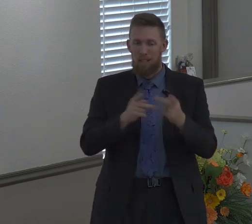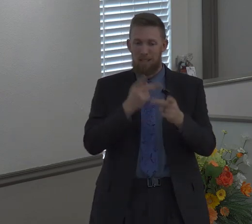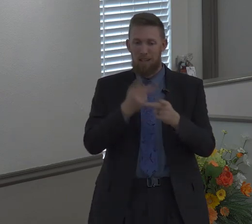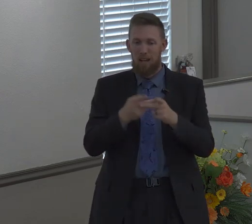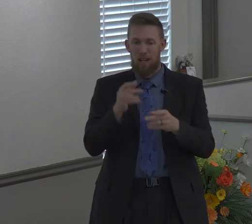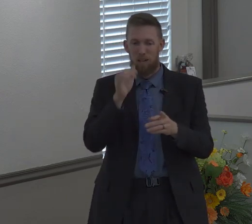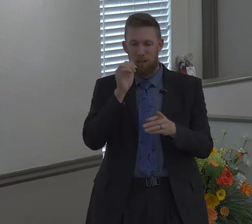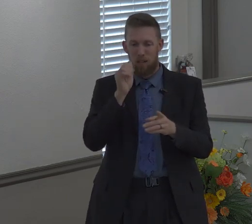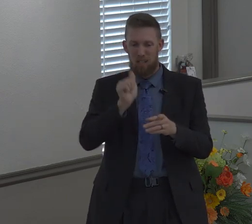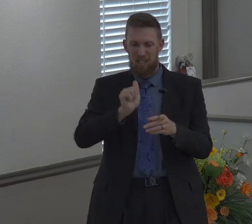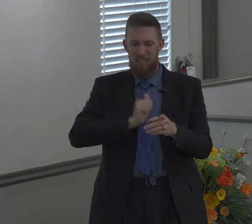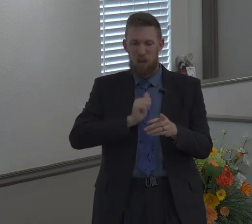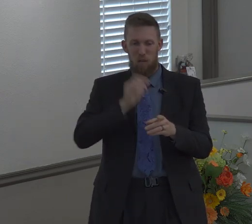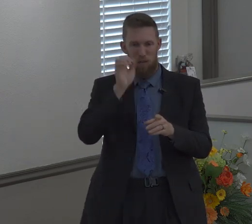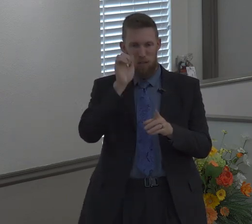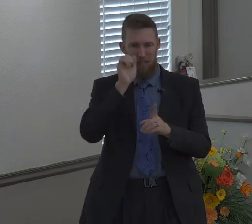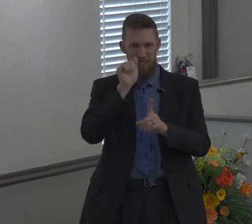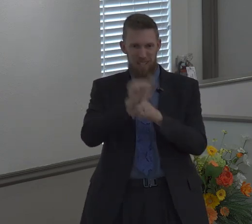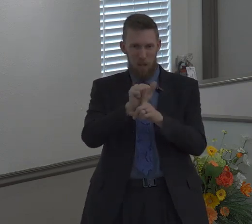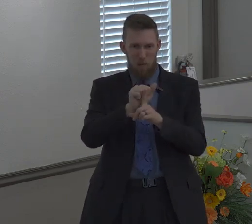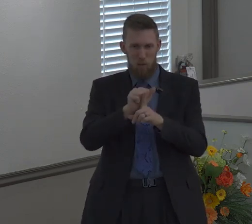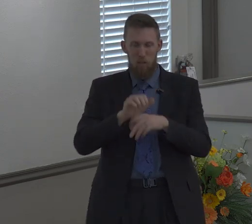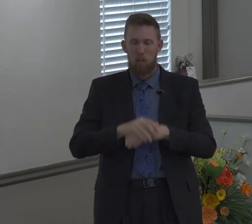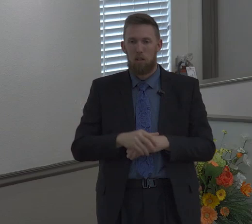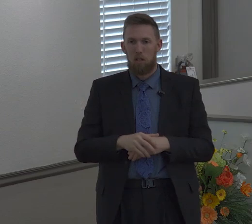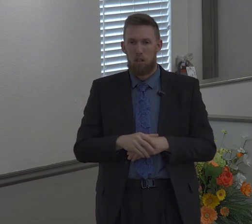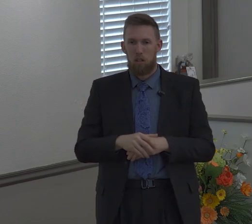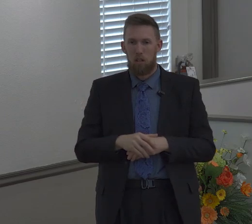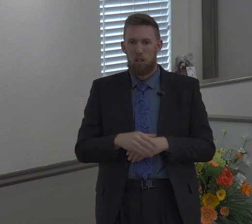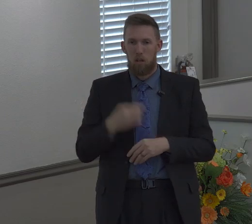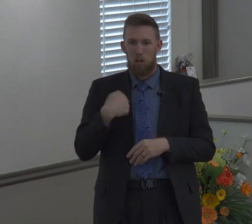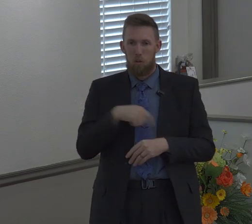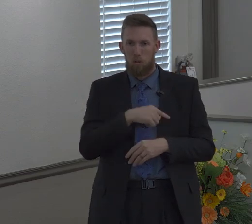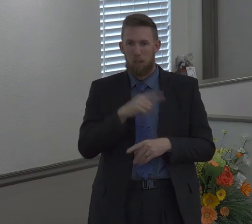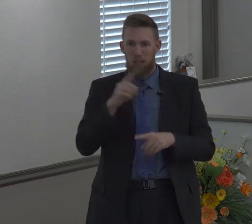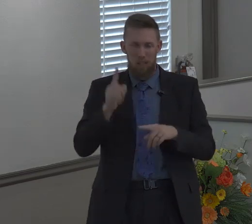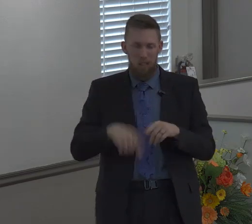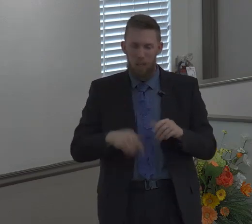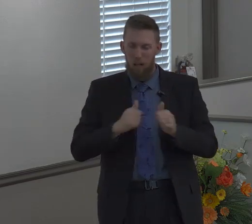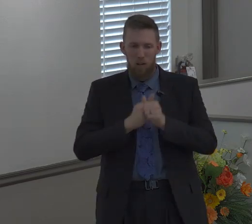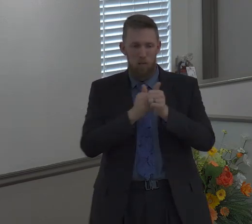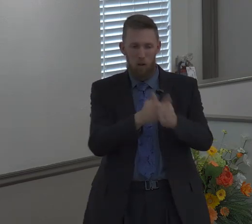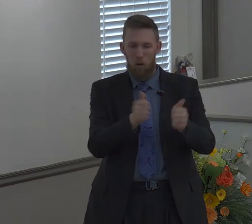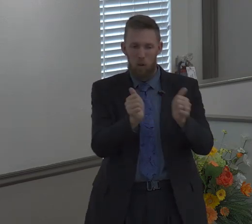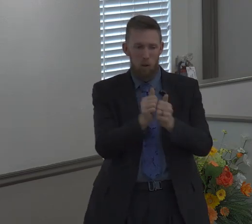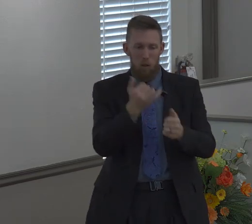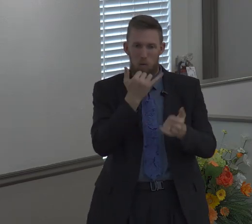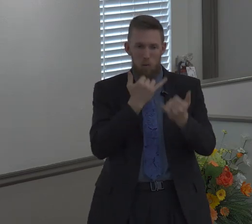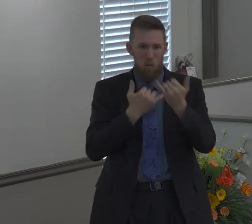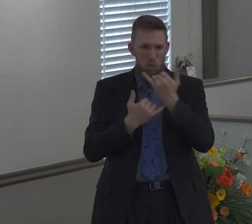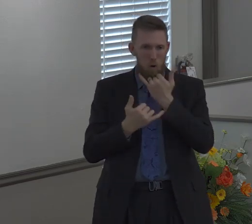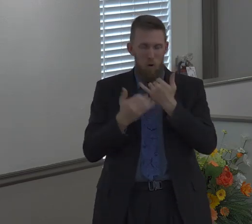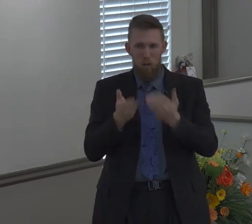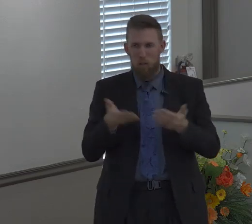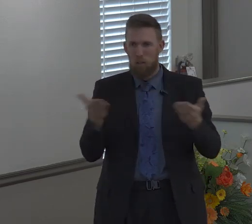That, by the way, is another form of self-deception. We should never go along with wrong.